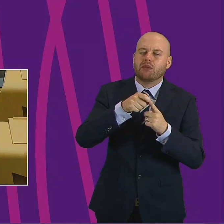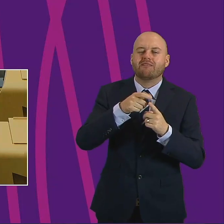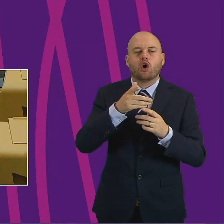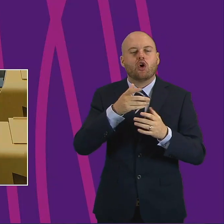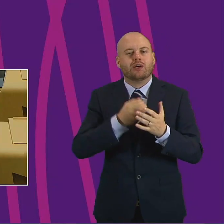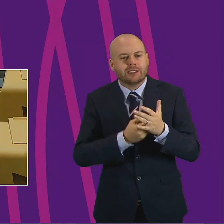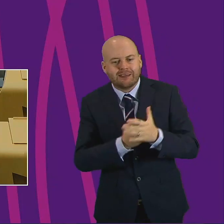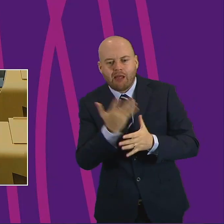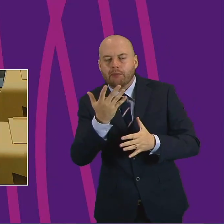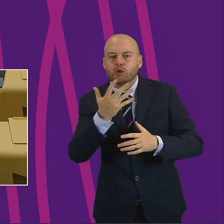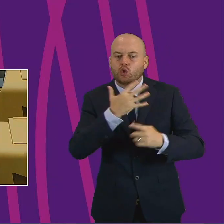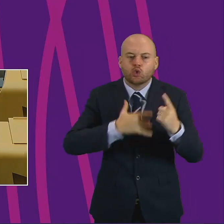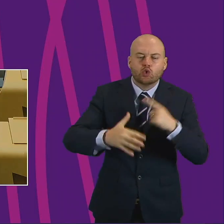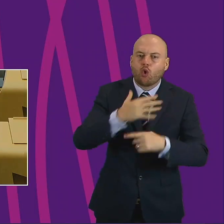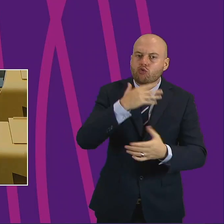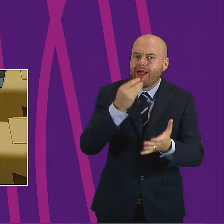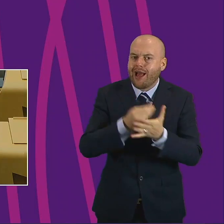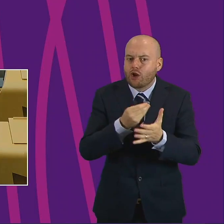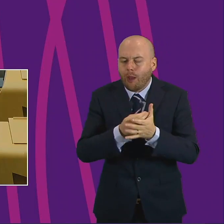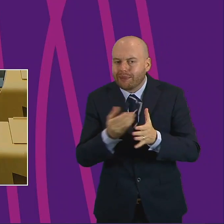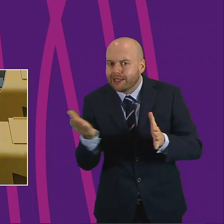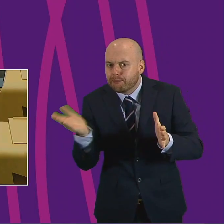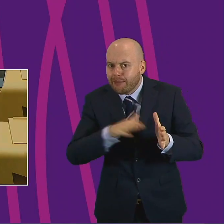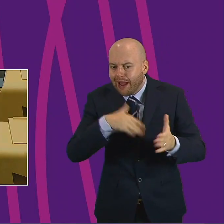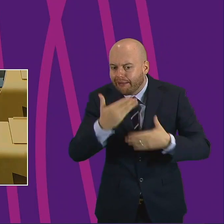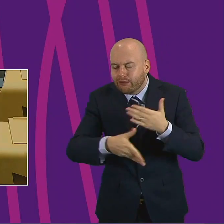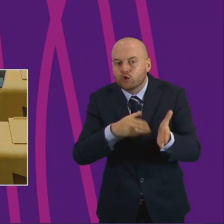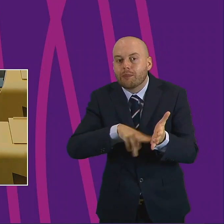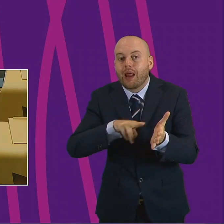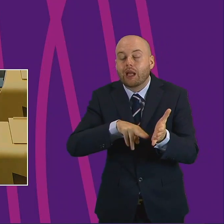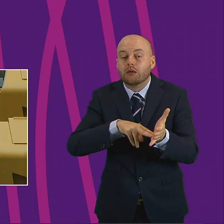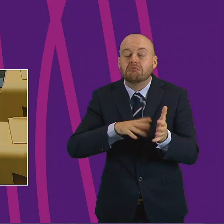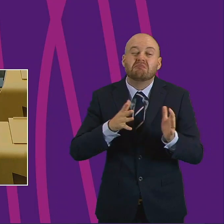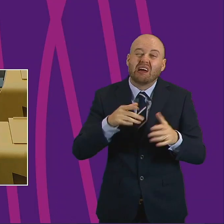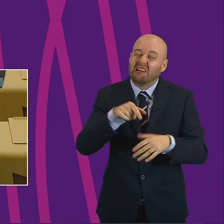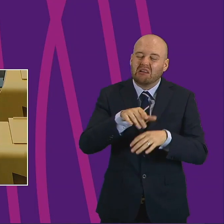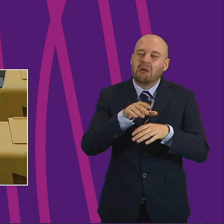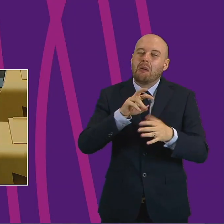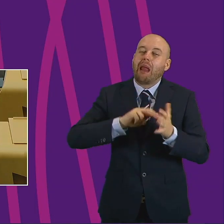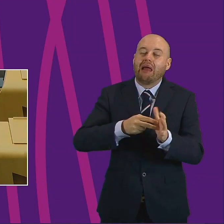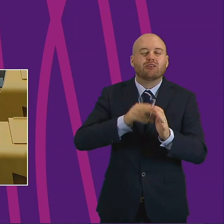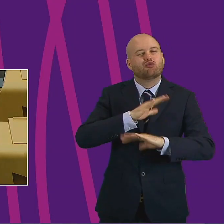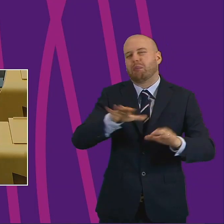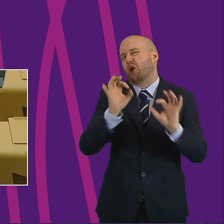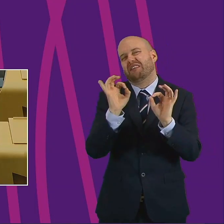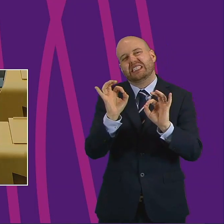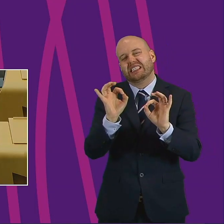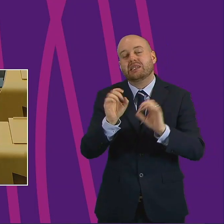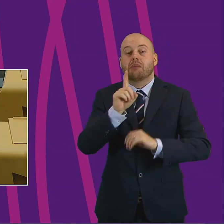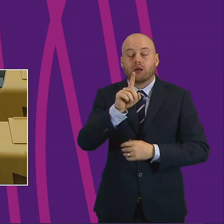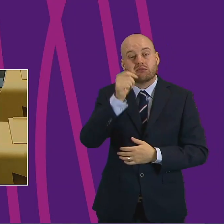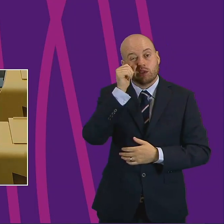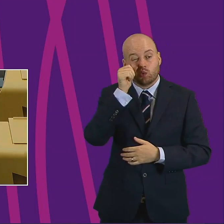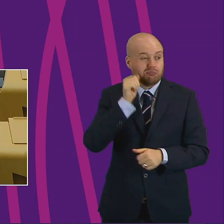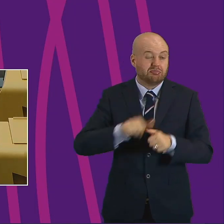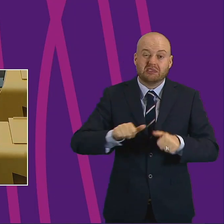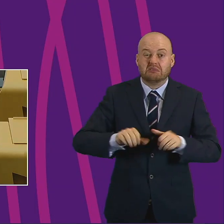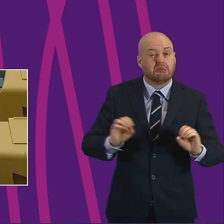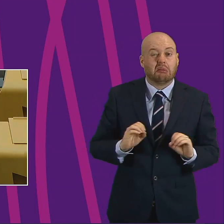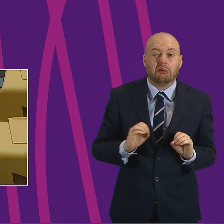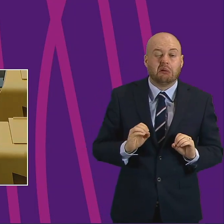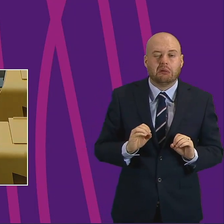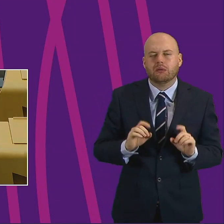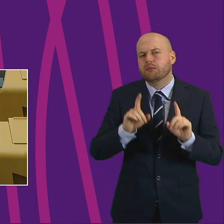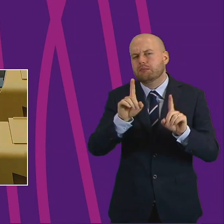a timetable plan towards normality for every part of Scotland. So why on earth was there no route